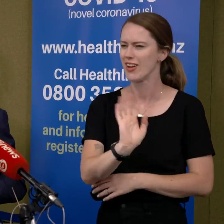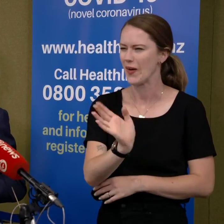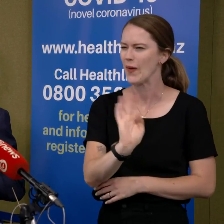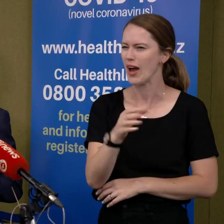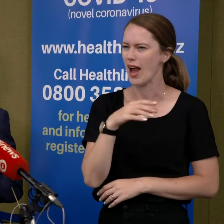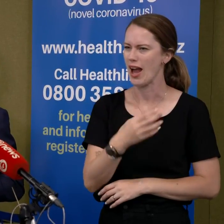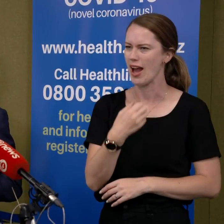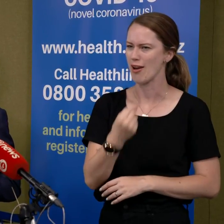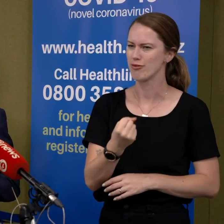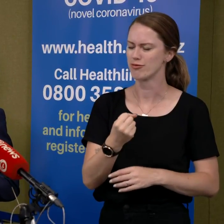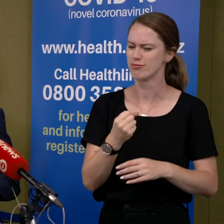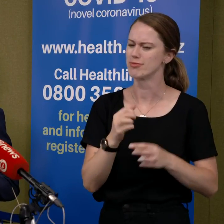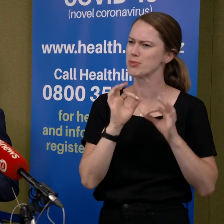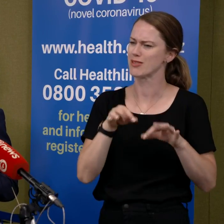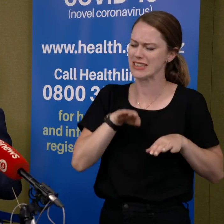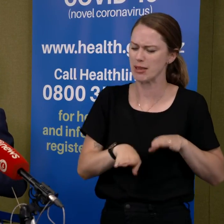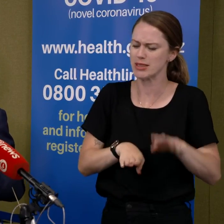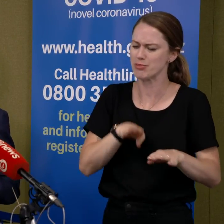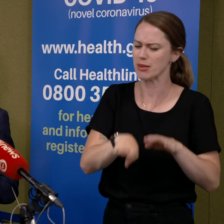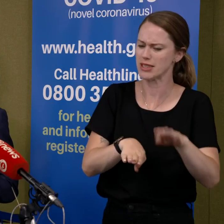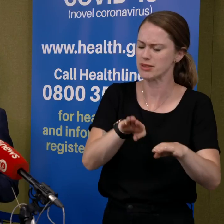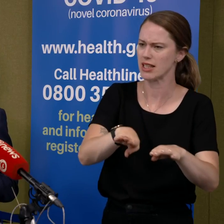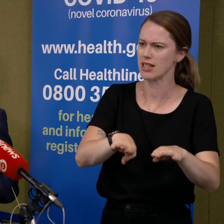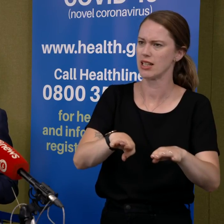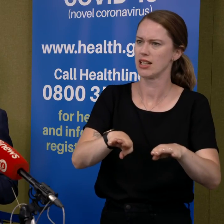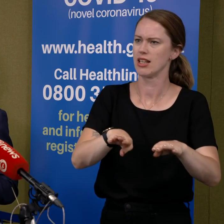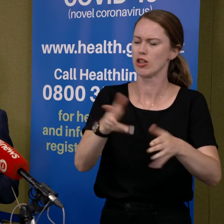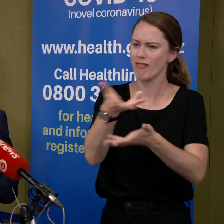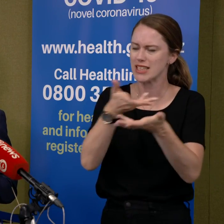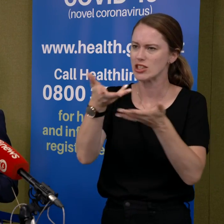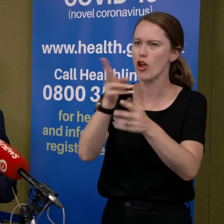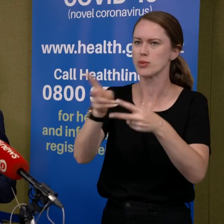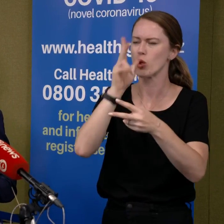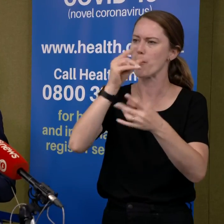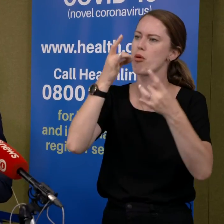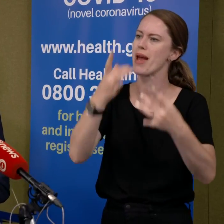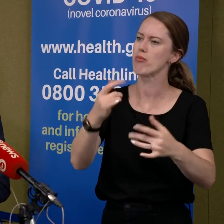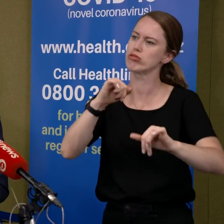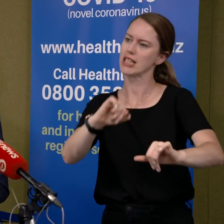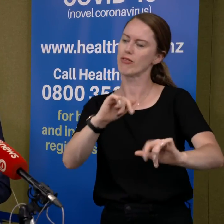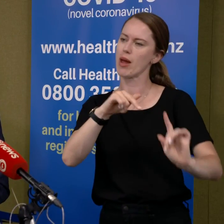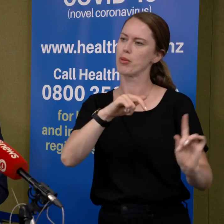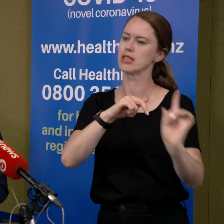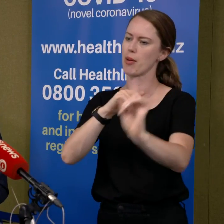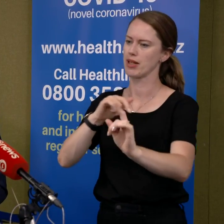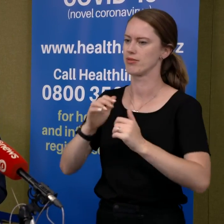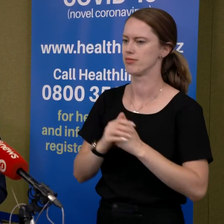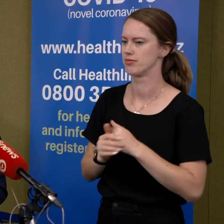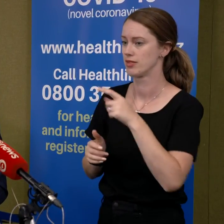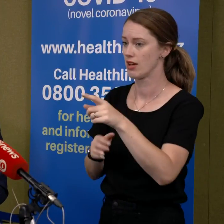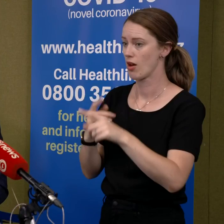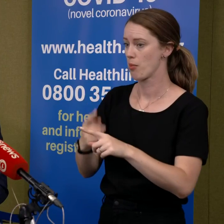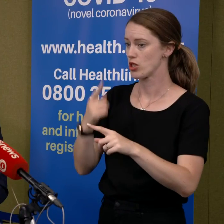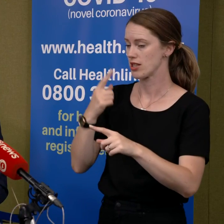There's this warm handover. They get them on the phone. There's a three-way conversation so that the hospital can be ready for someone coming in. But are there